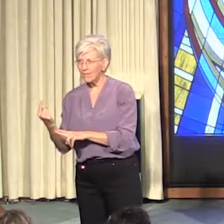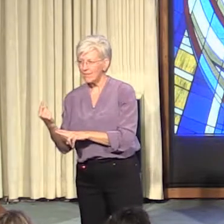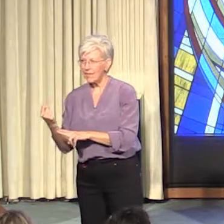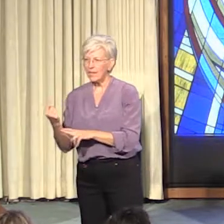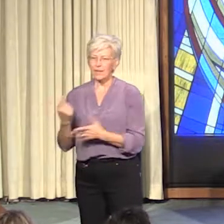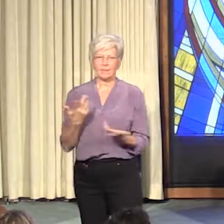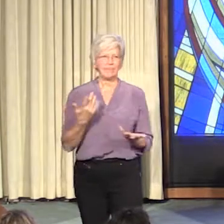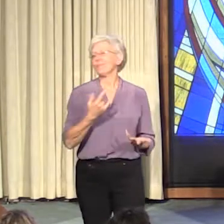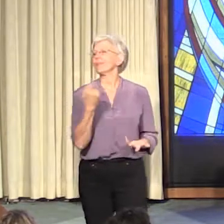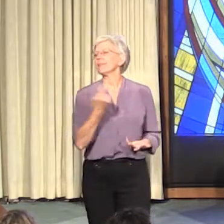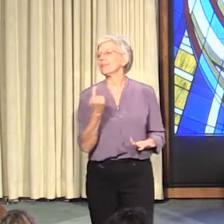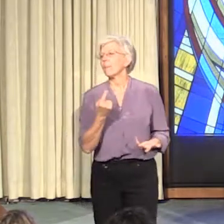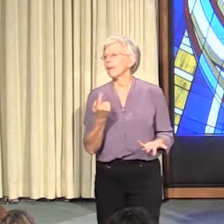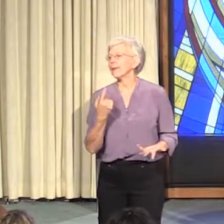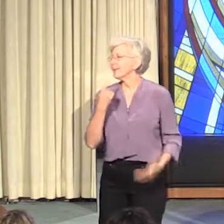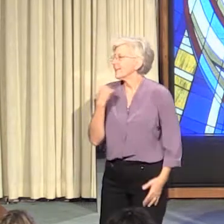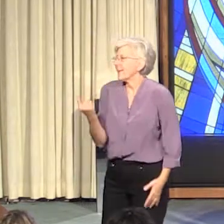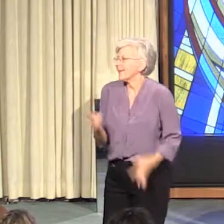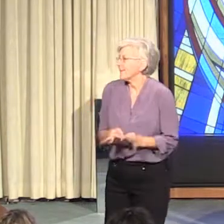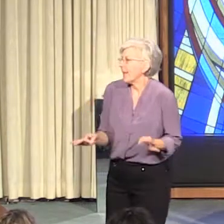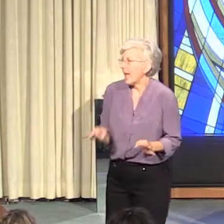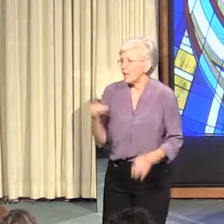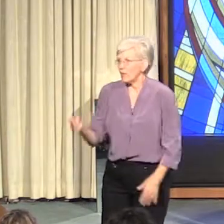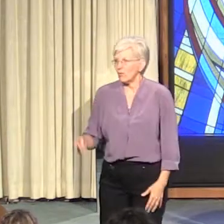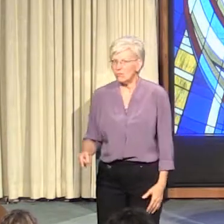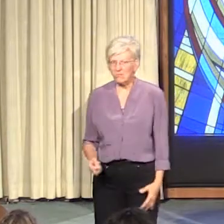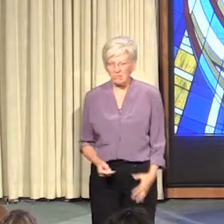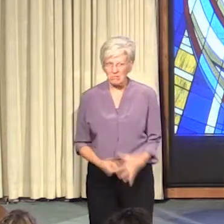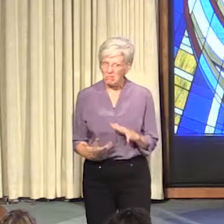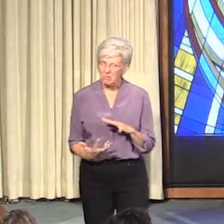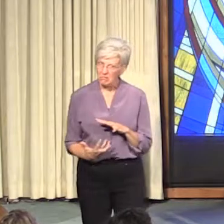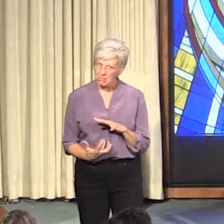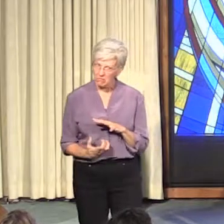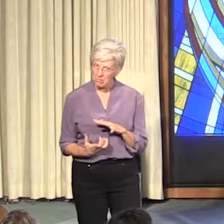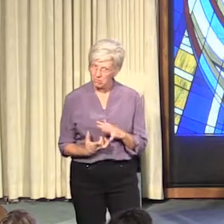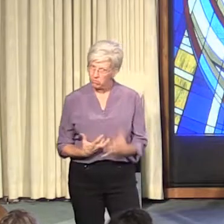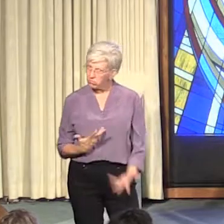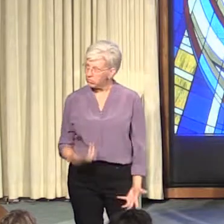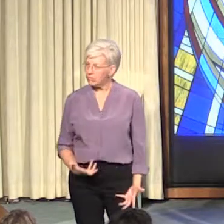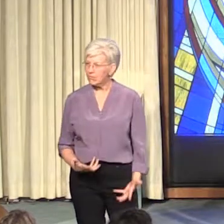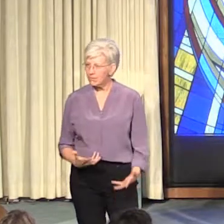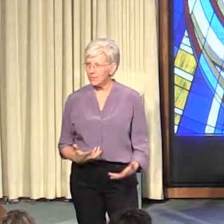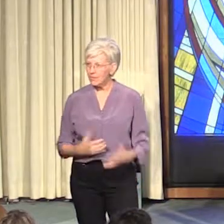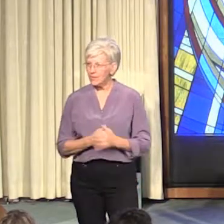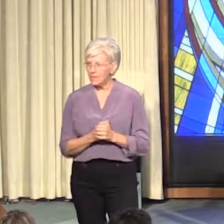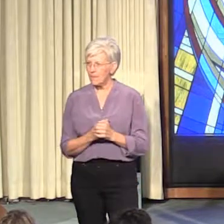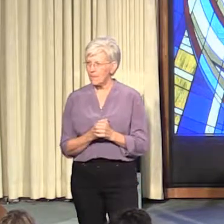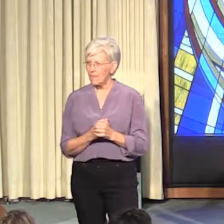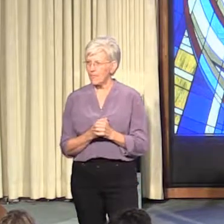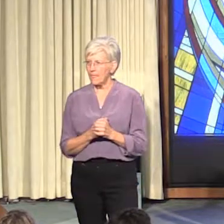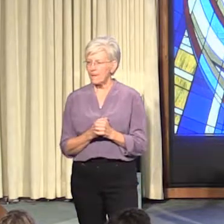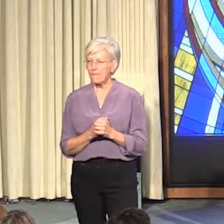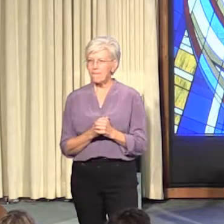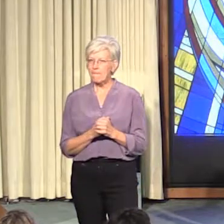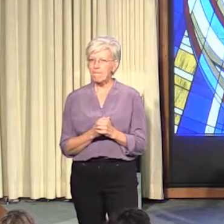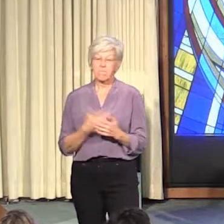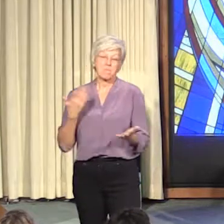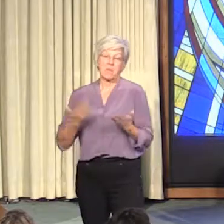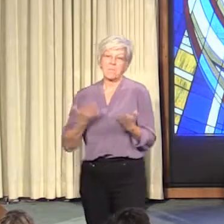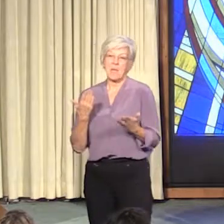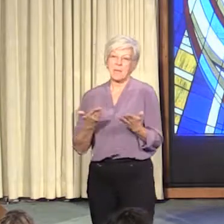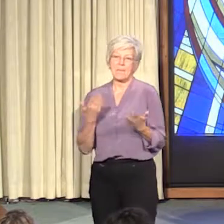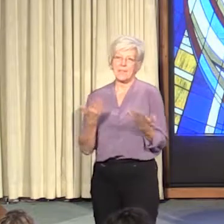You know, somebody makes a remark and it just gets under your skin immediately. Maybe